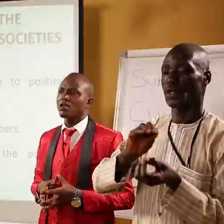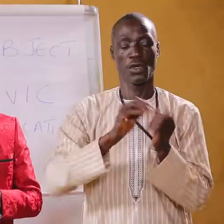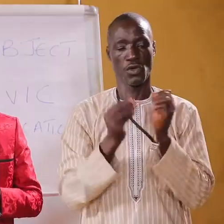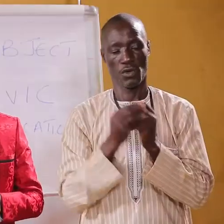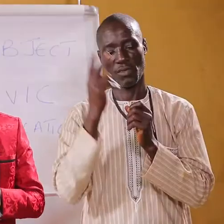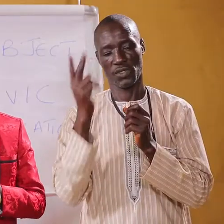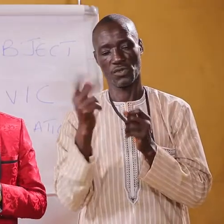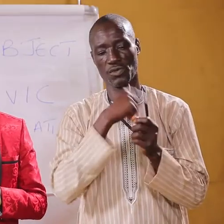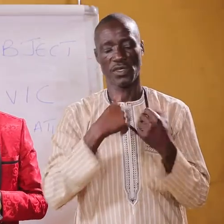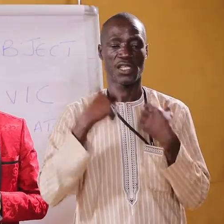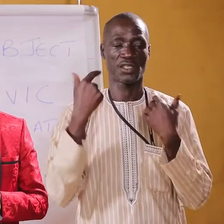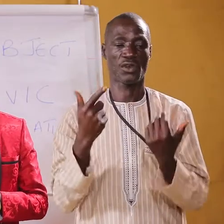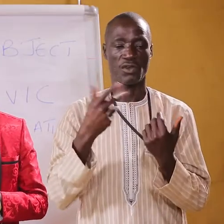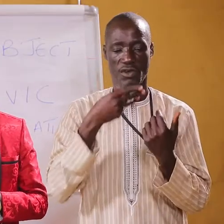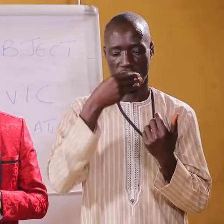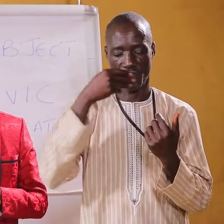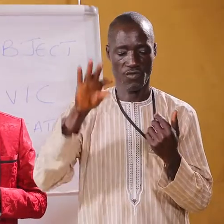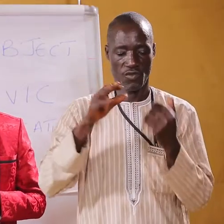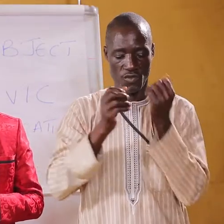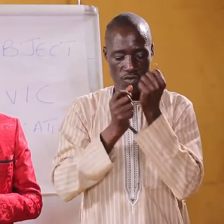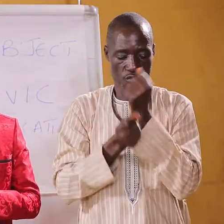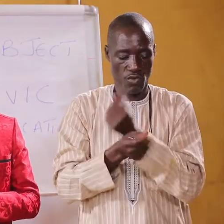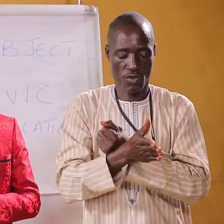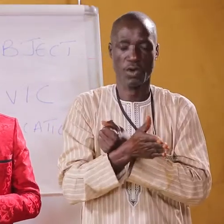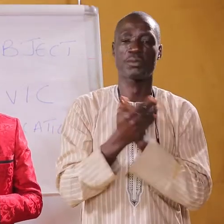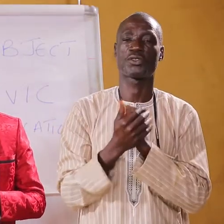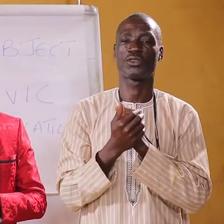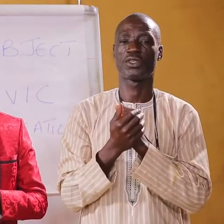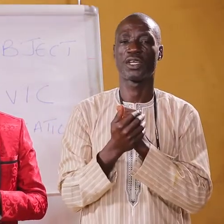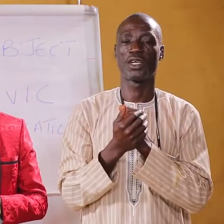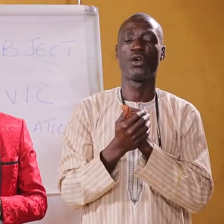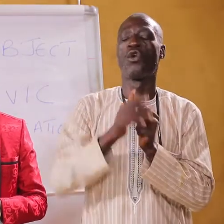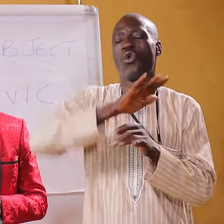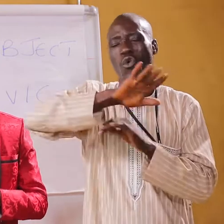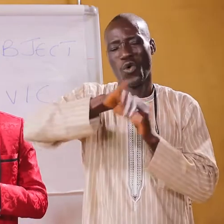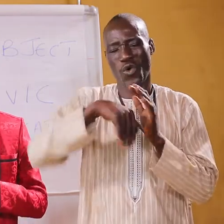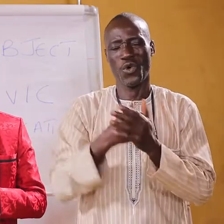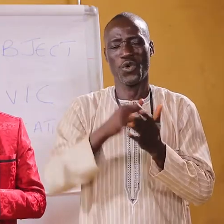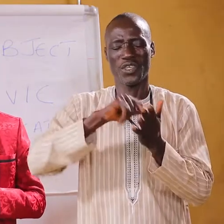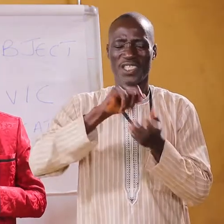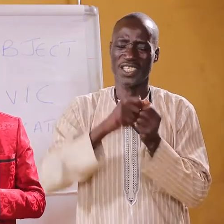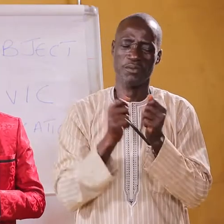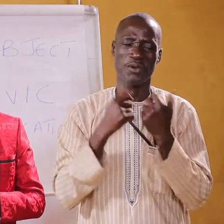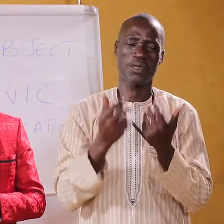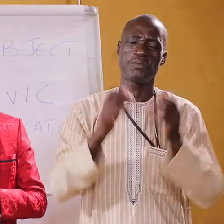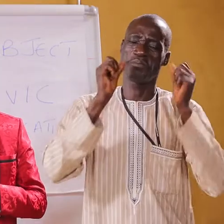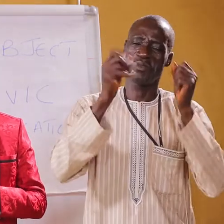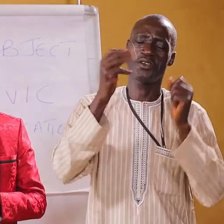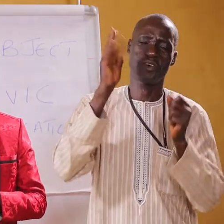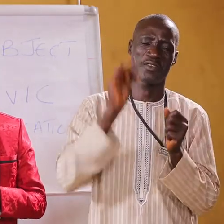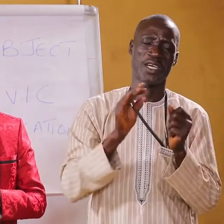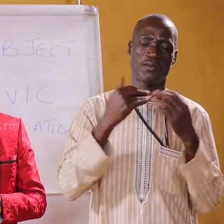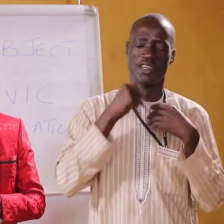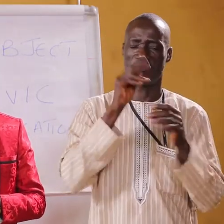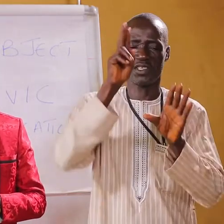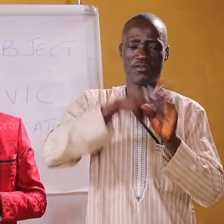members. This is a very serious problem when it comes to the effectiveness of civil societies. A lot of civil society members have been